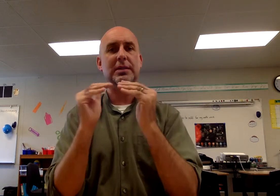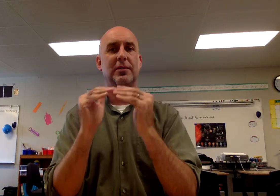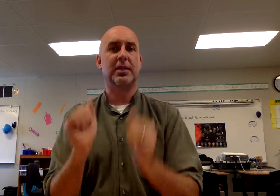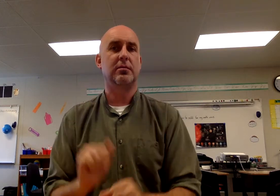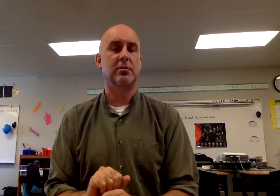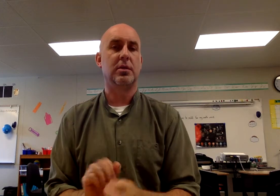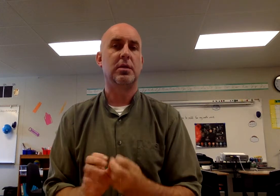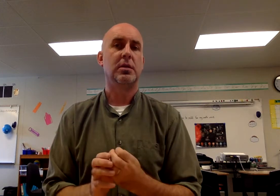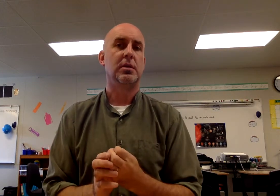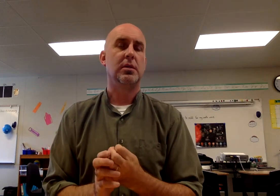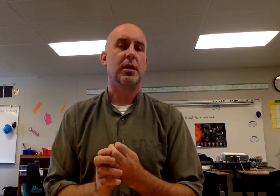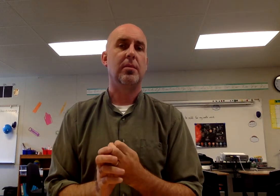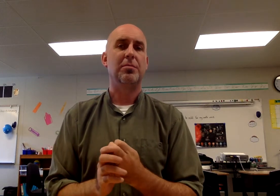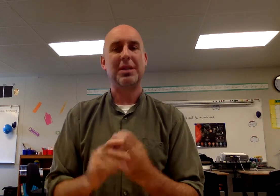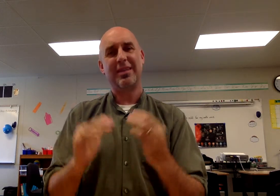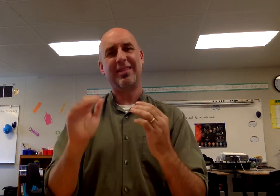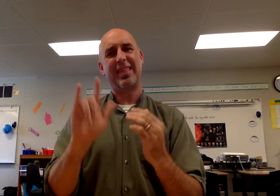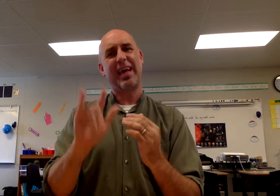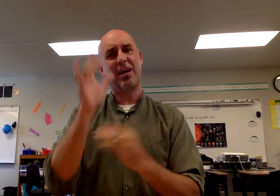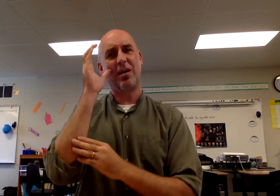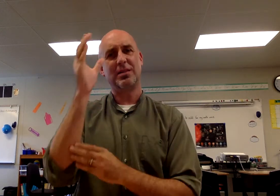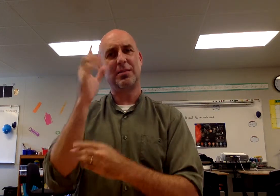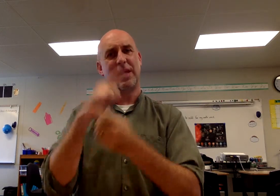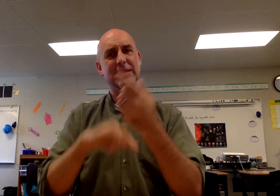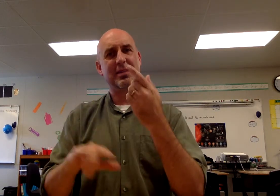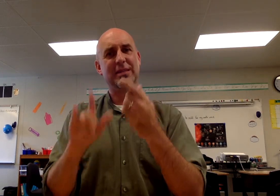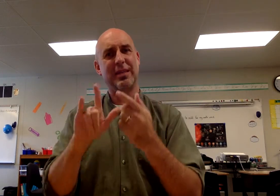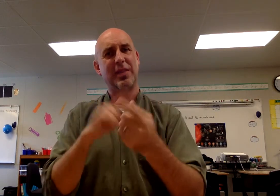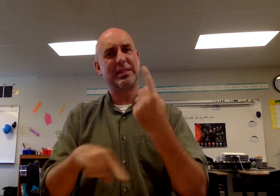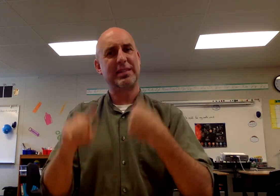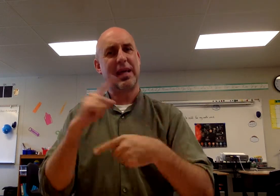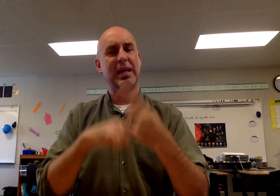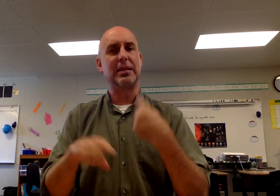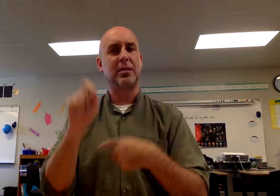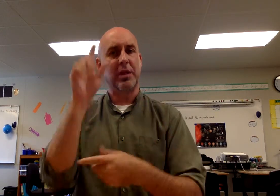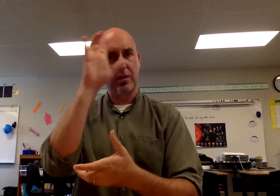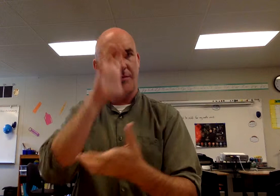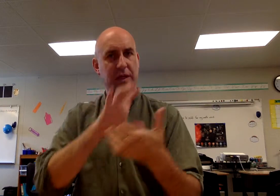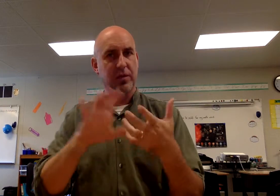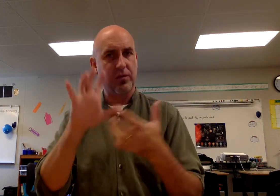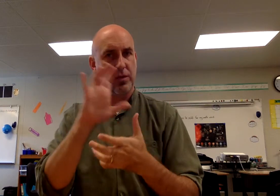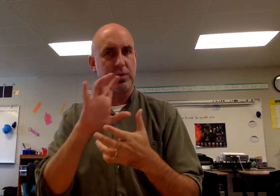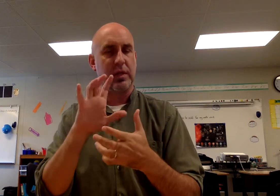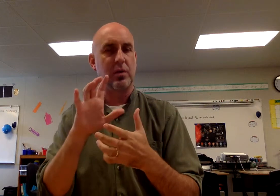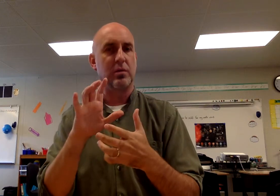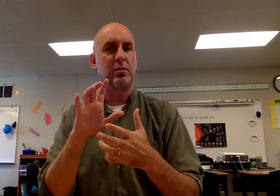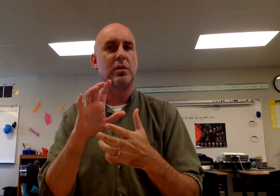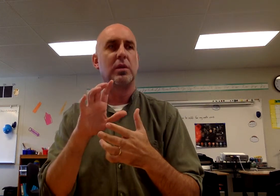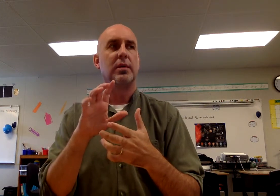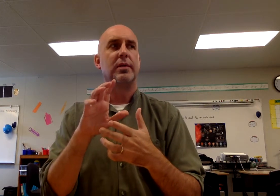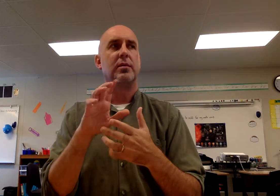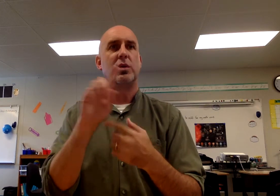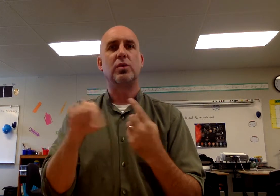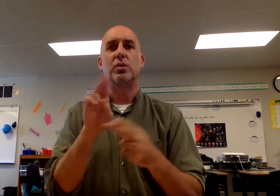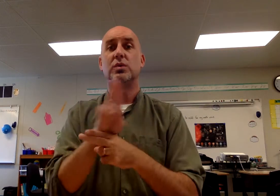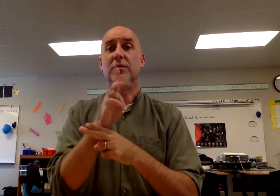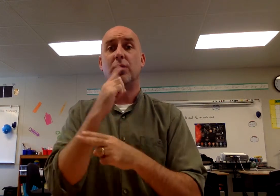even. But that concept, that sign can be a little bit confusing when you use it for